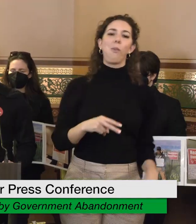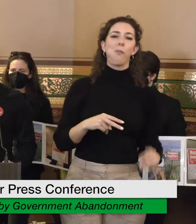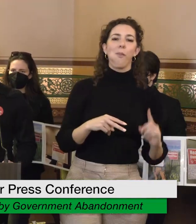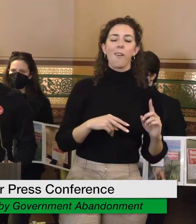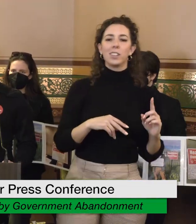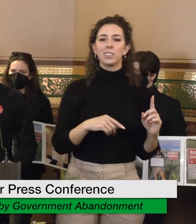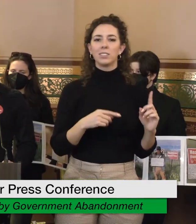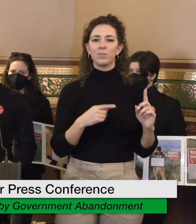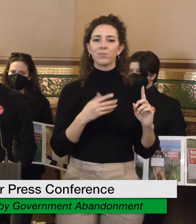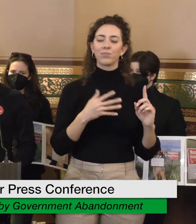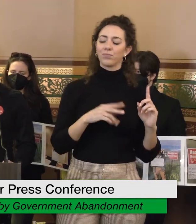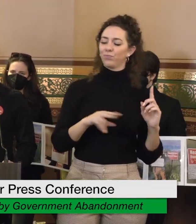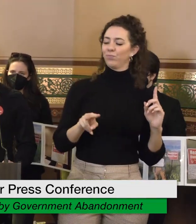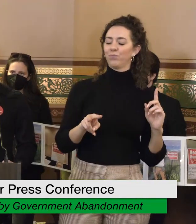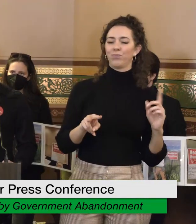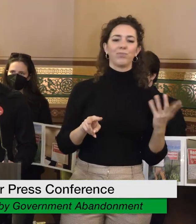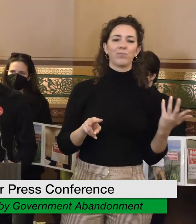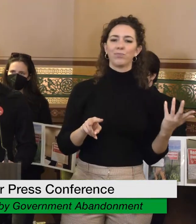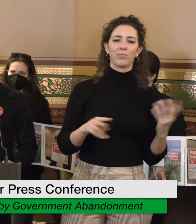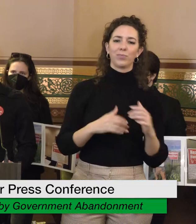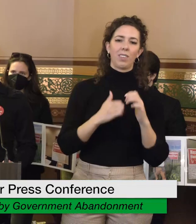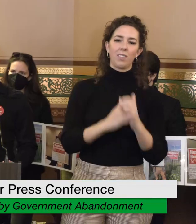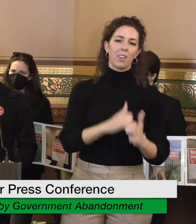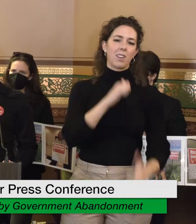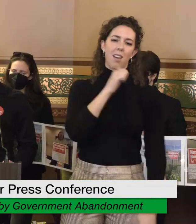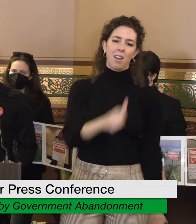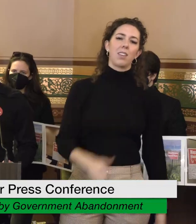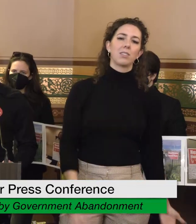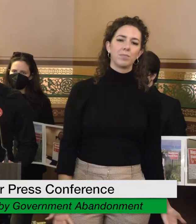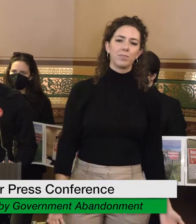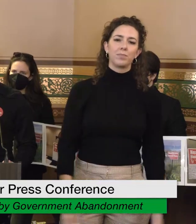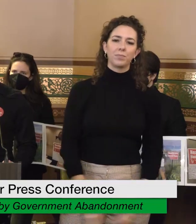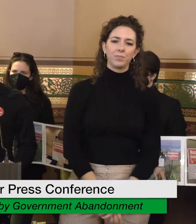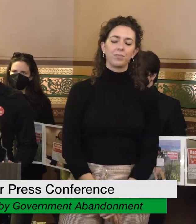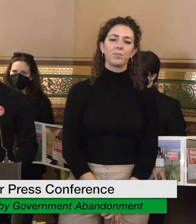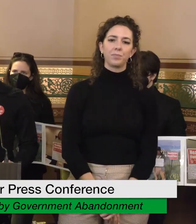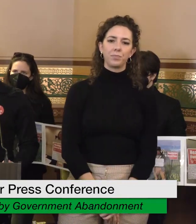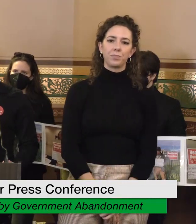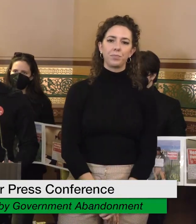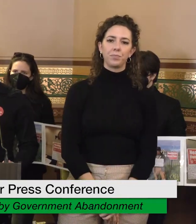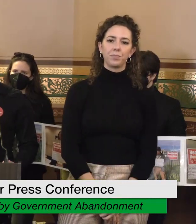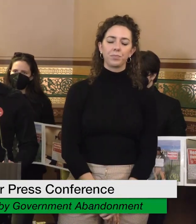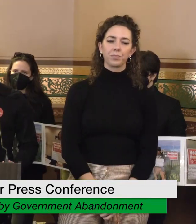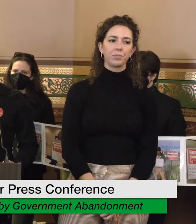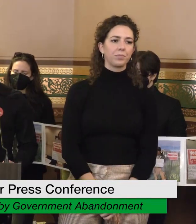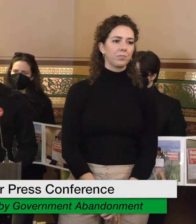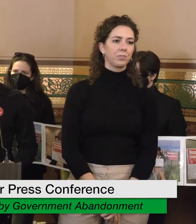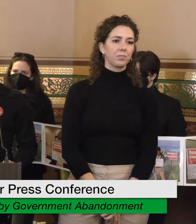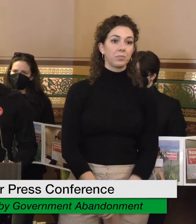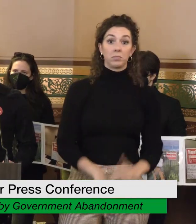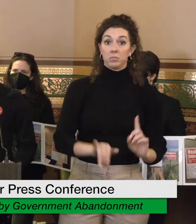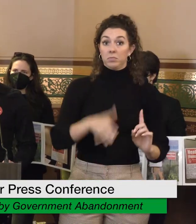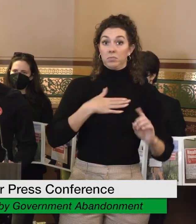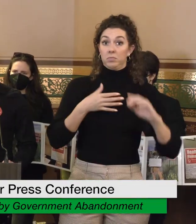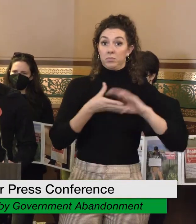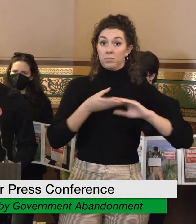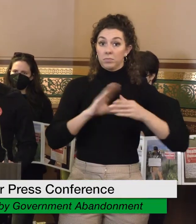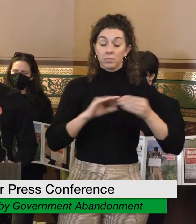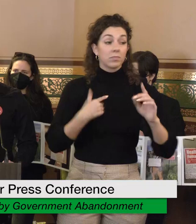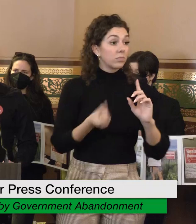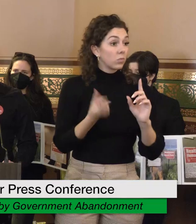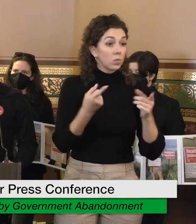face and told me they would not be following my specialist orders. Now, this is just my story, but while I was